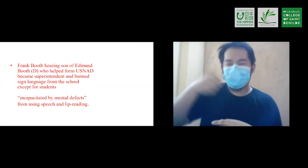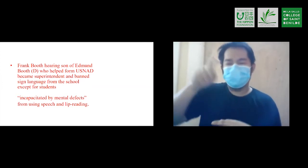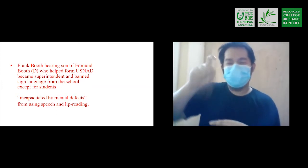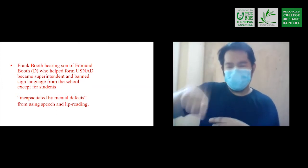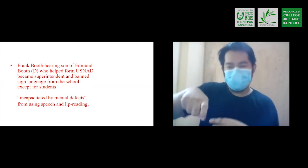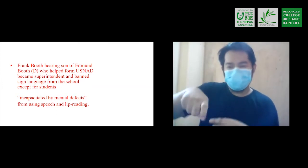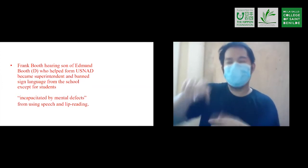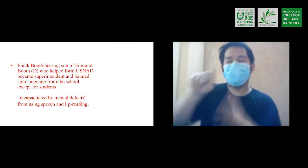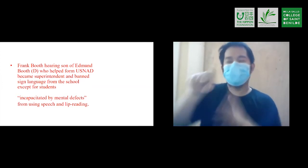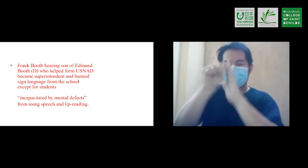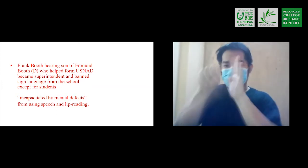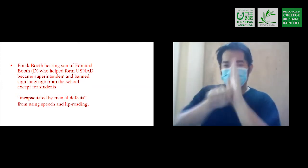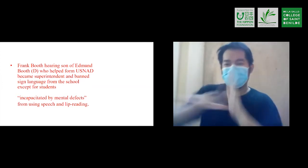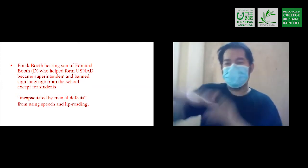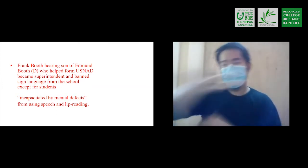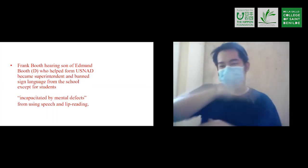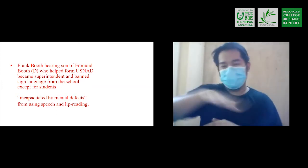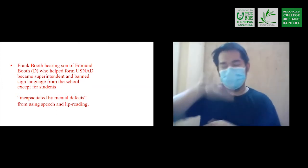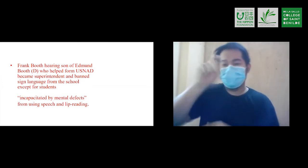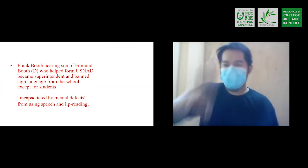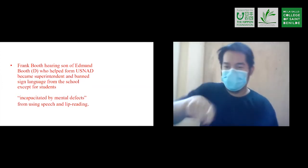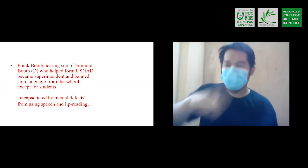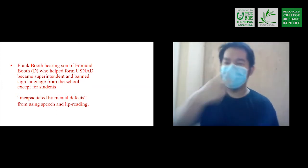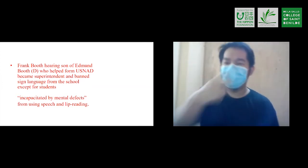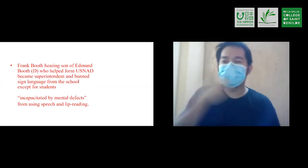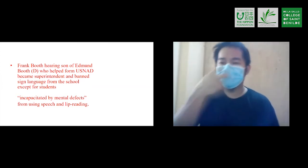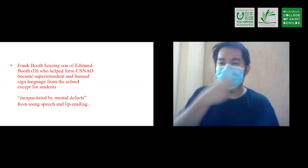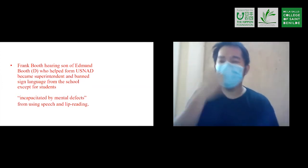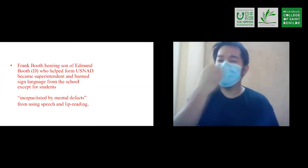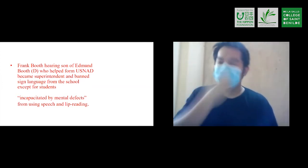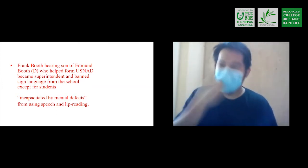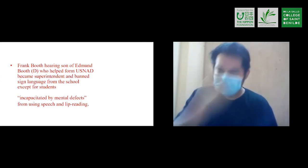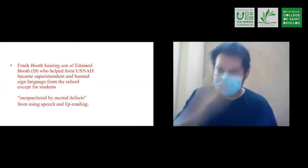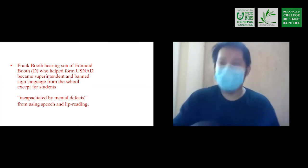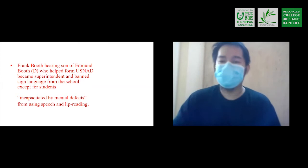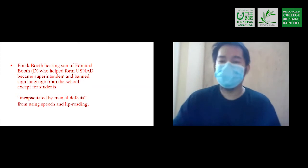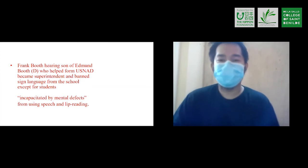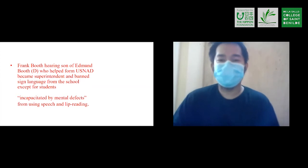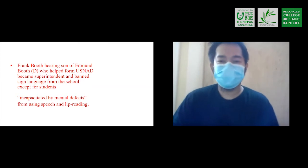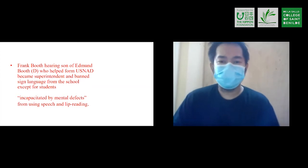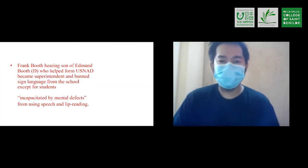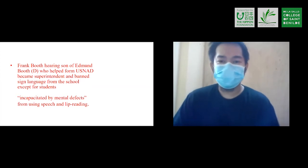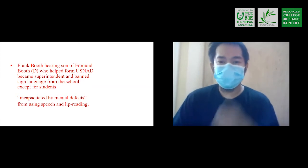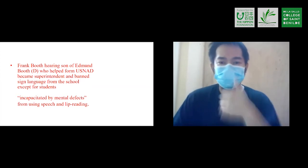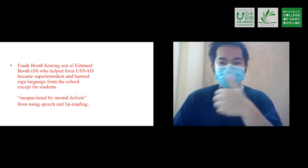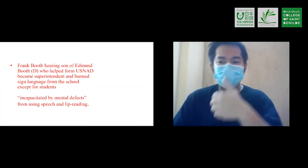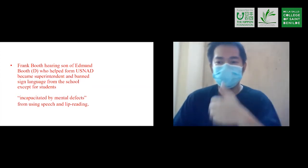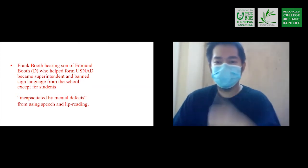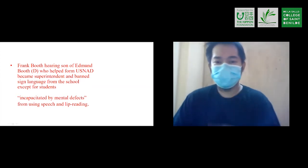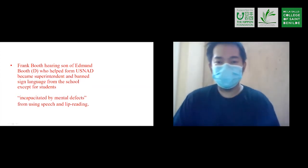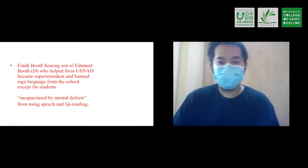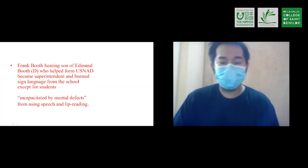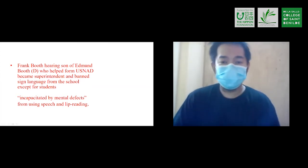speak and lip read. And this was applied all through the states.